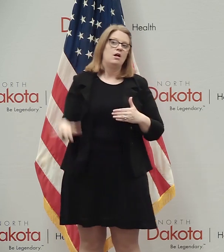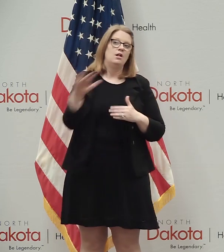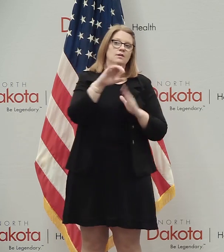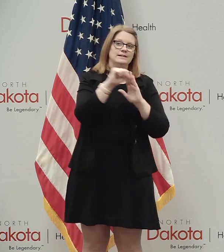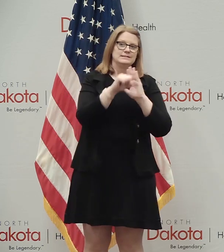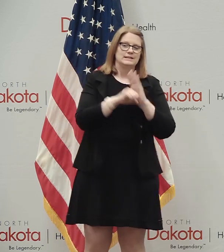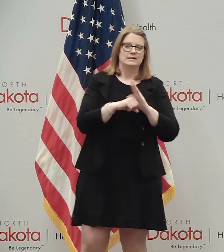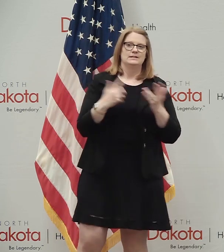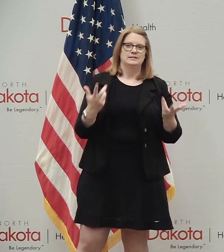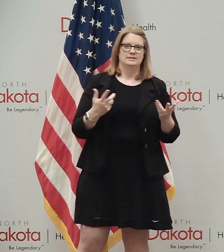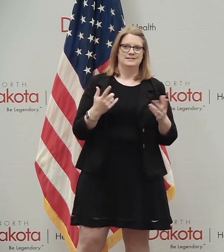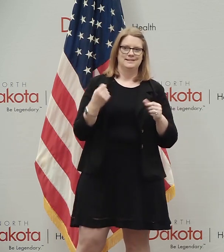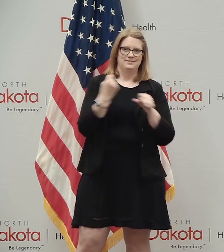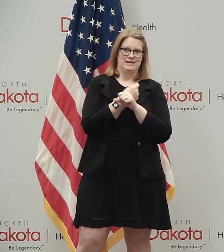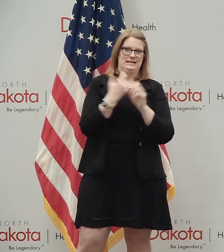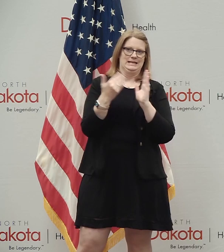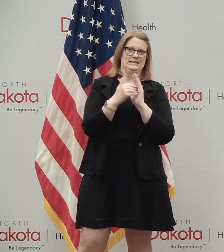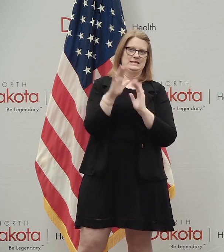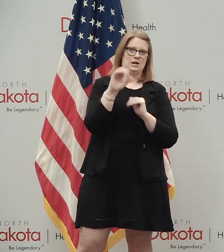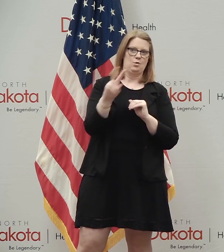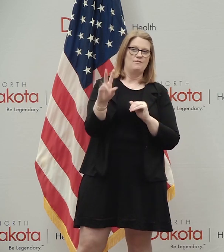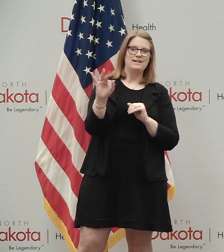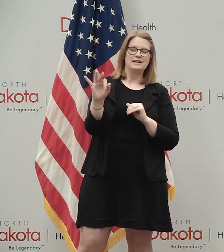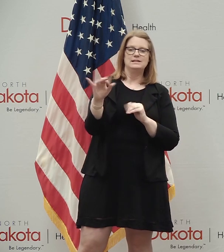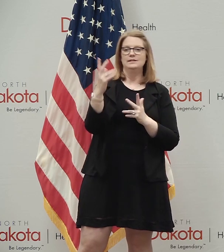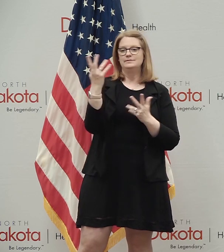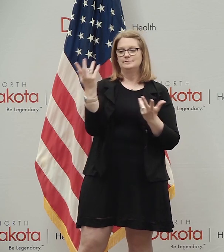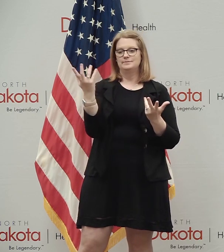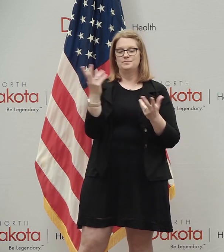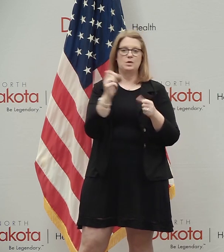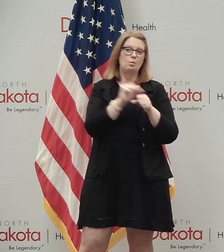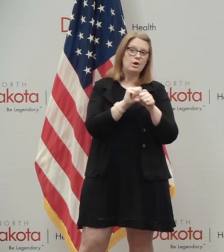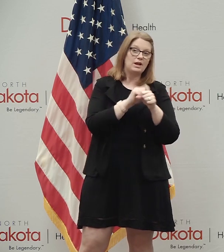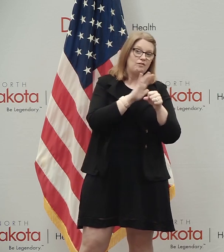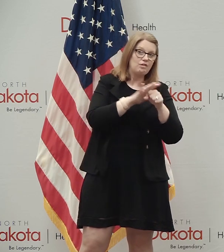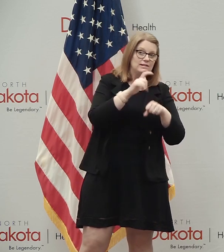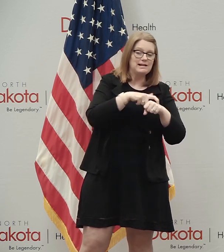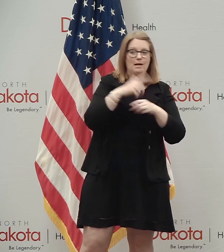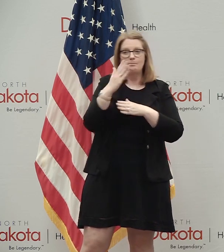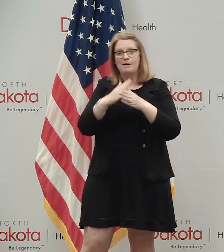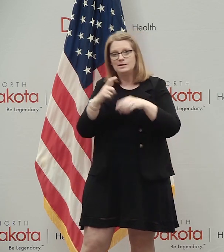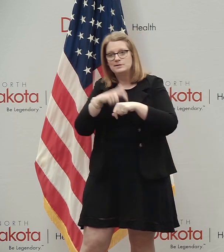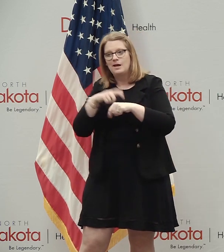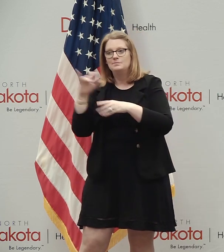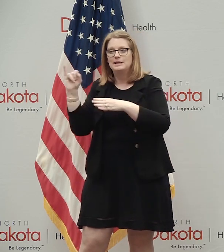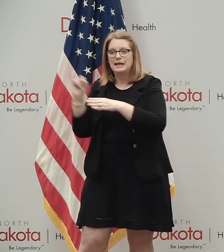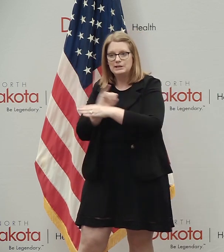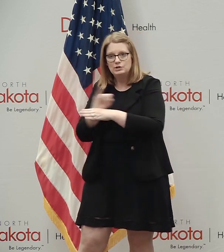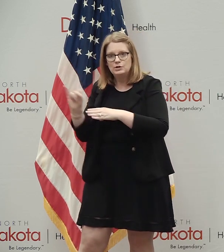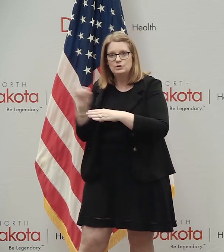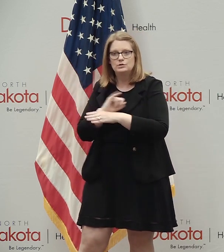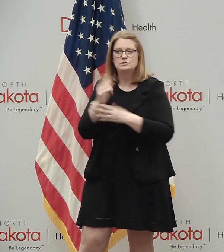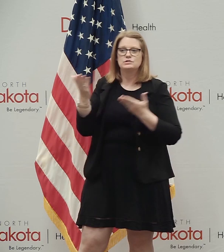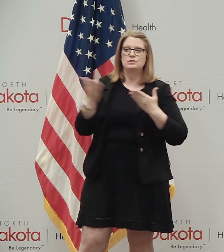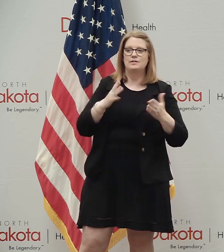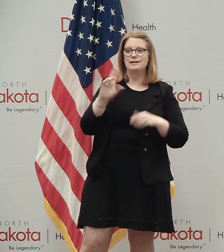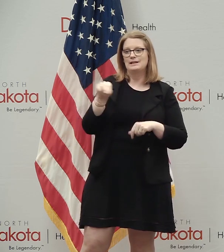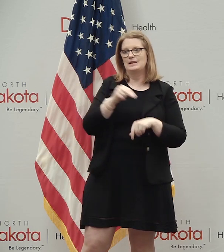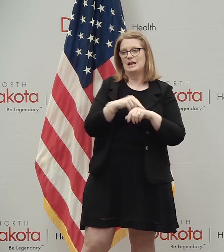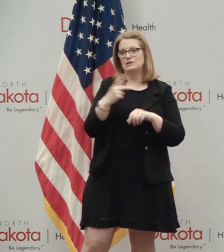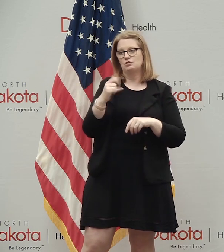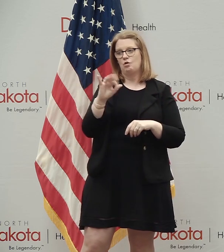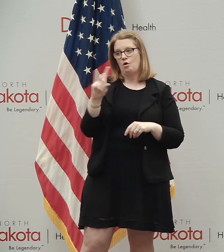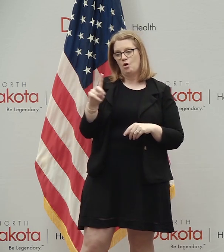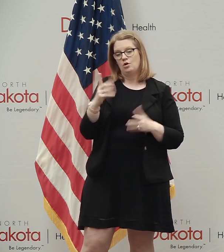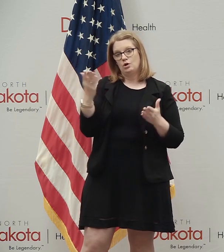are involved in the fight against COVID-19, whether working full-time, part-time, or as interns, serving as members of the National Guard, or